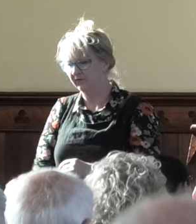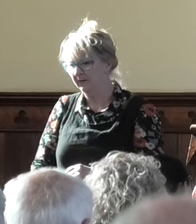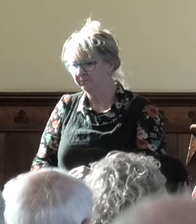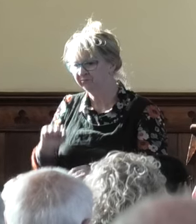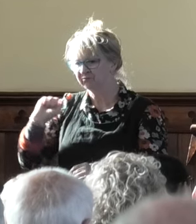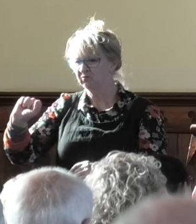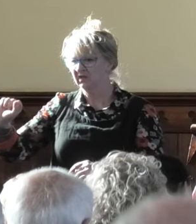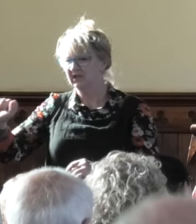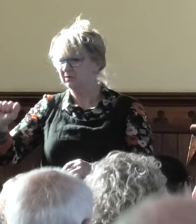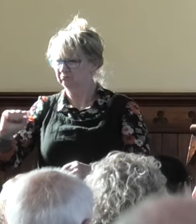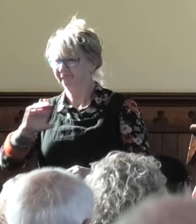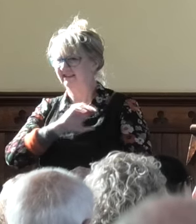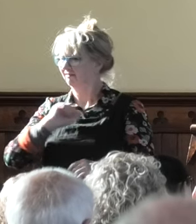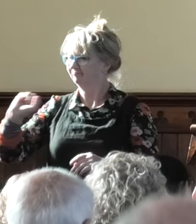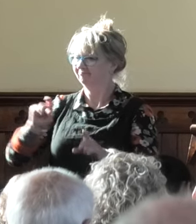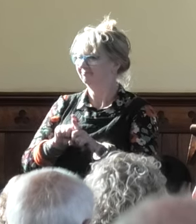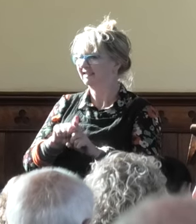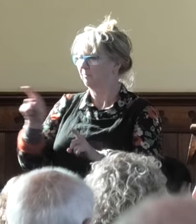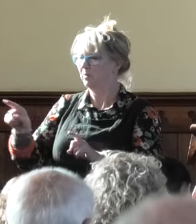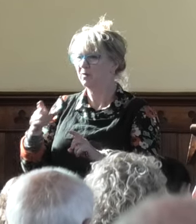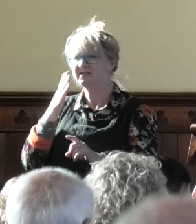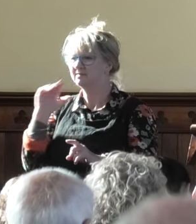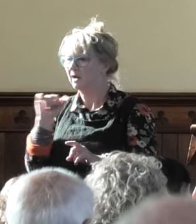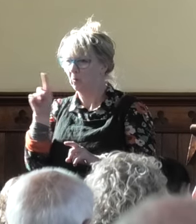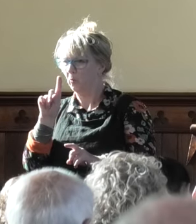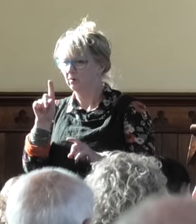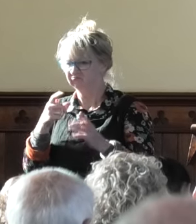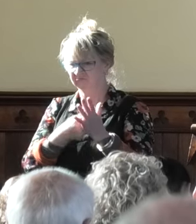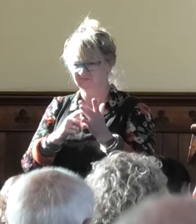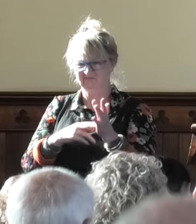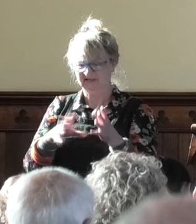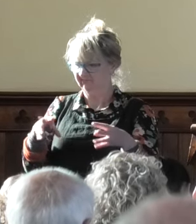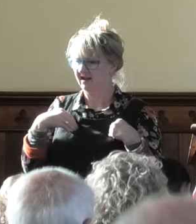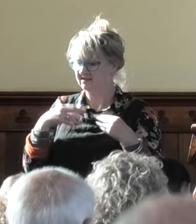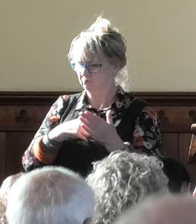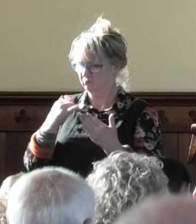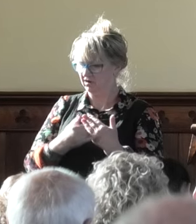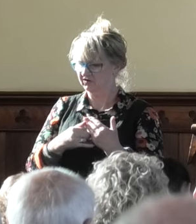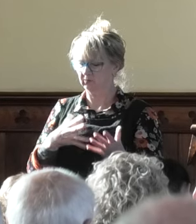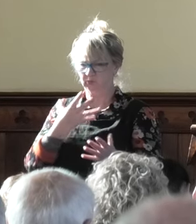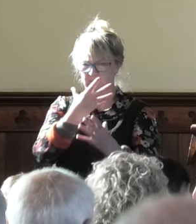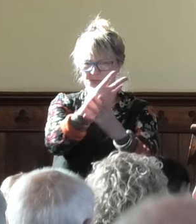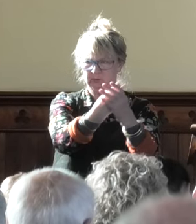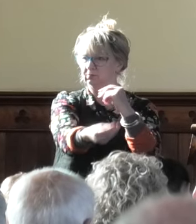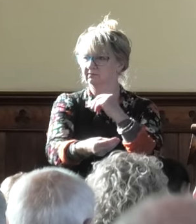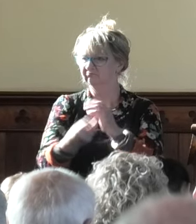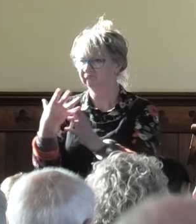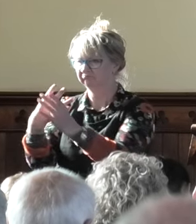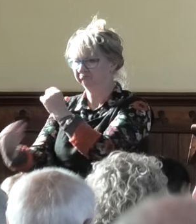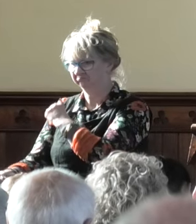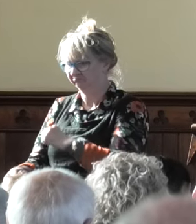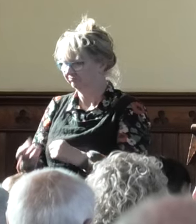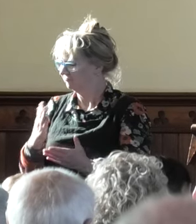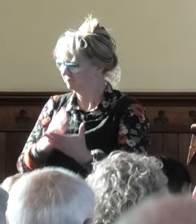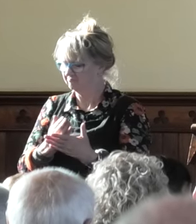And that was characteristic of any project or ministry that she took on. When Rinska took on a project or some form of ministry, it